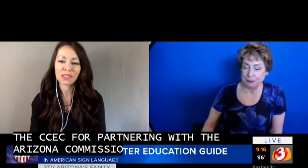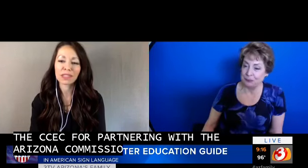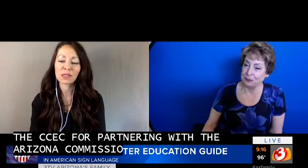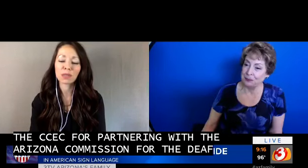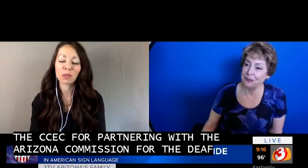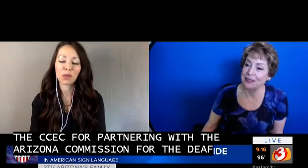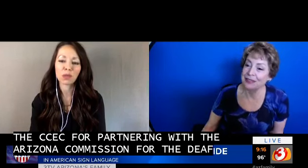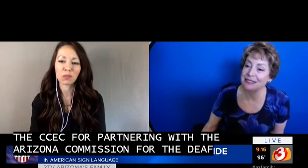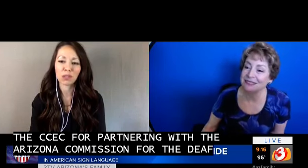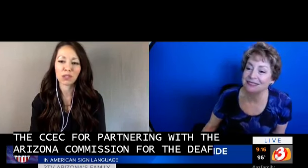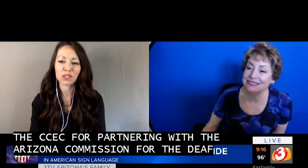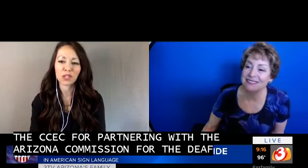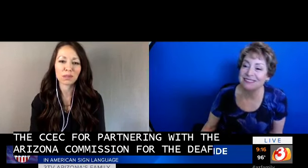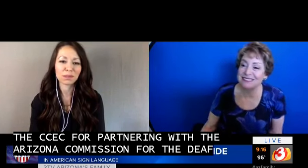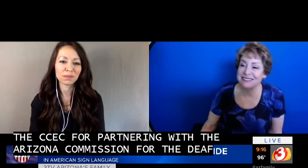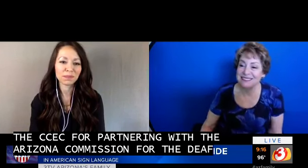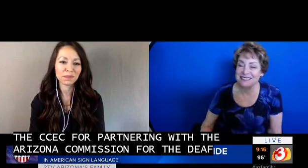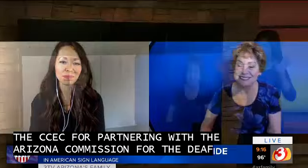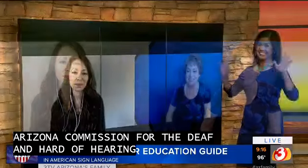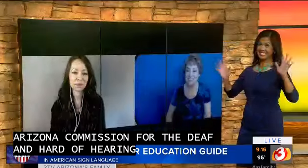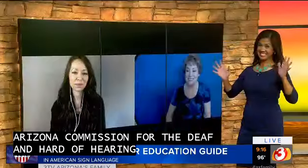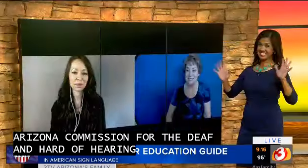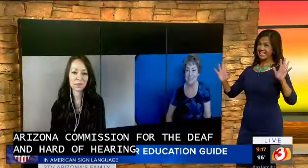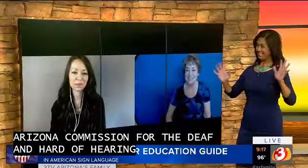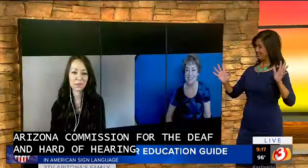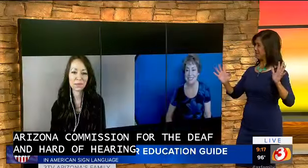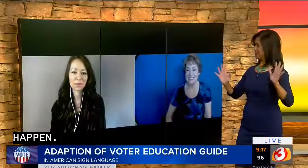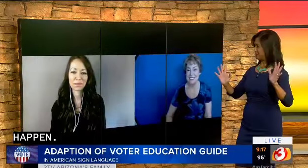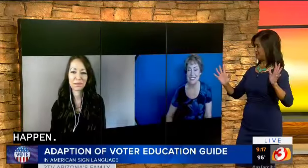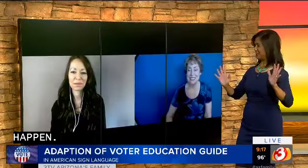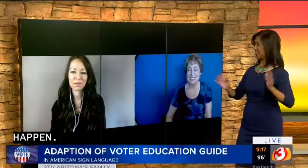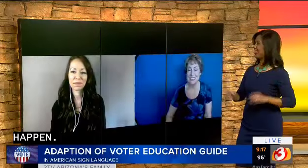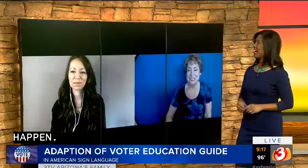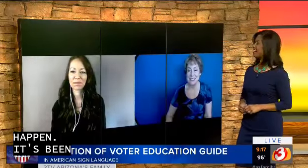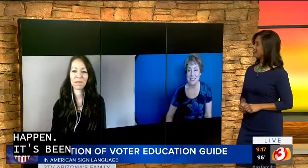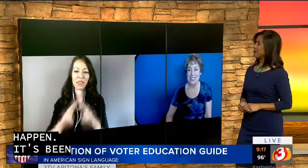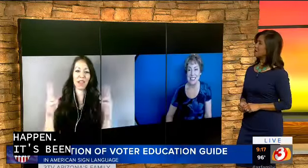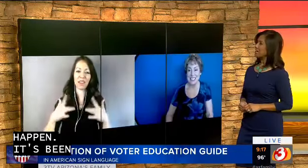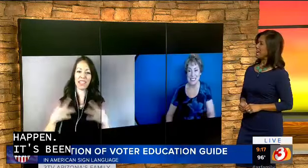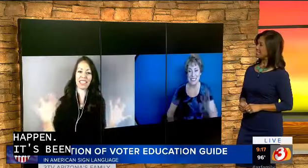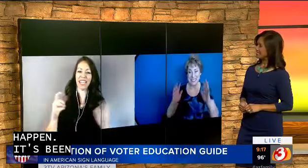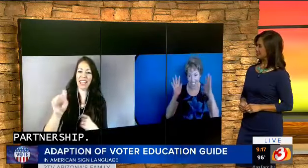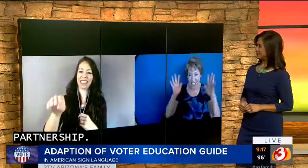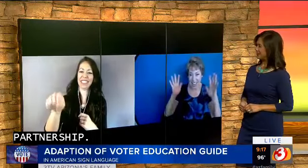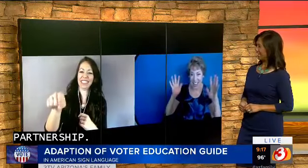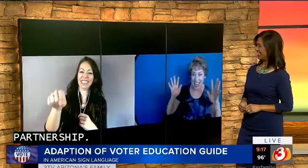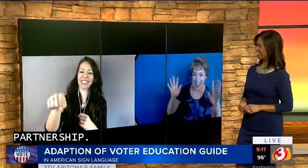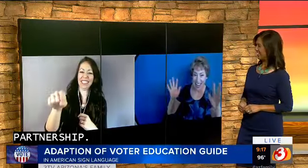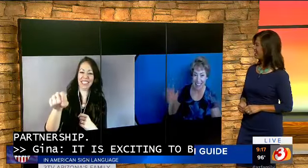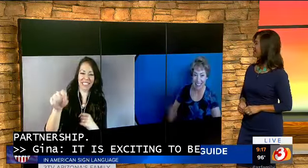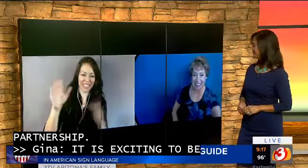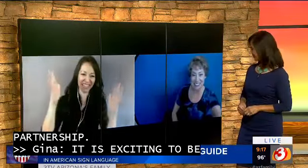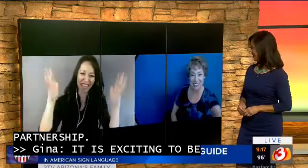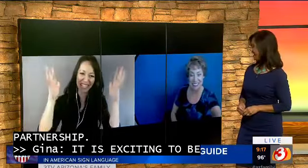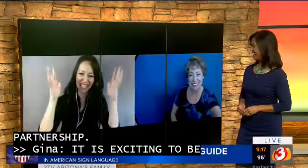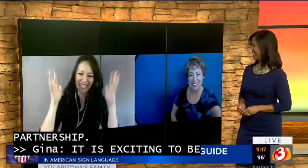make this happen. It has been a wonderful partnership. It is exciting, to be sure. You know, I want to ask you,